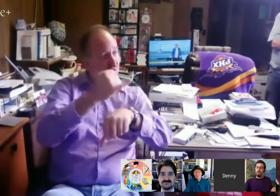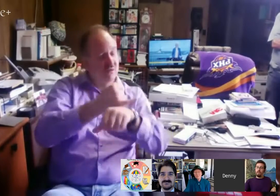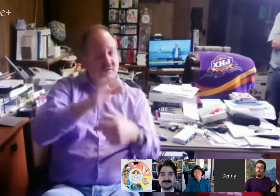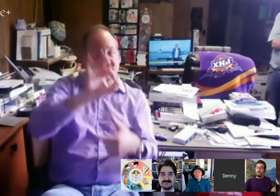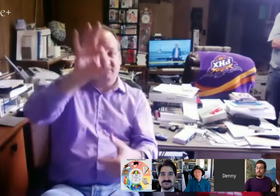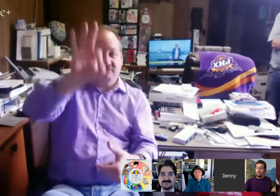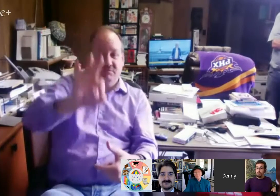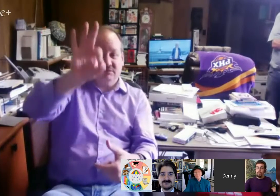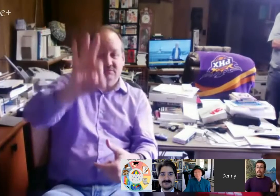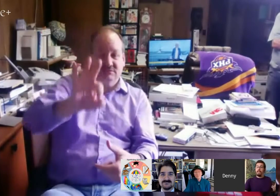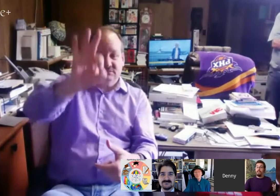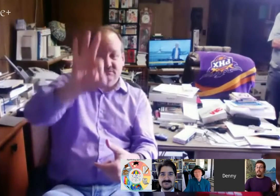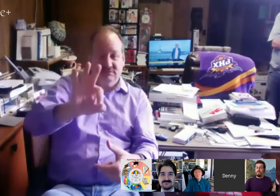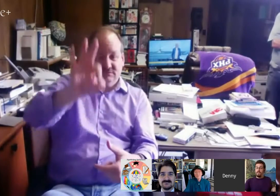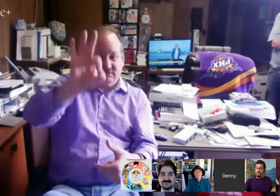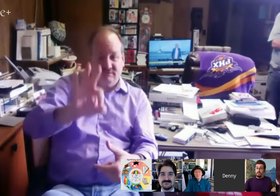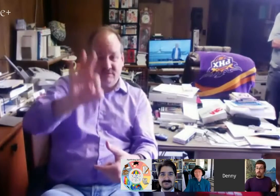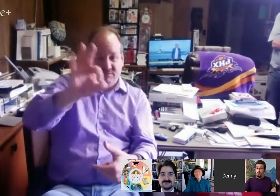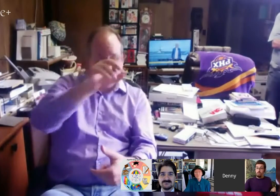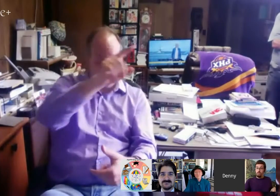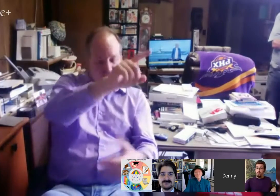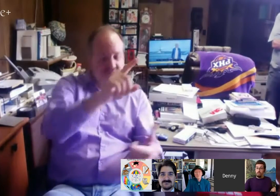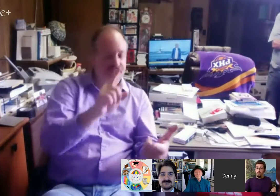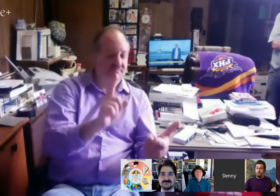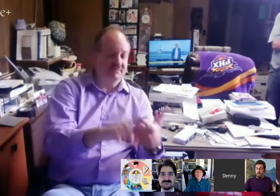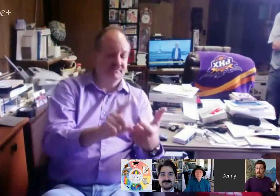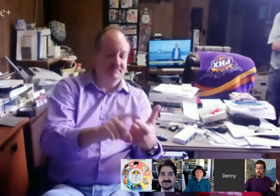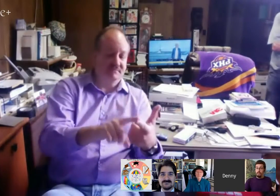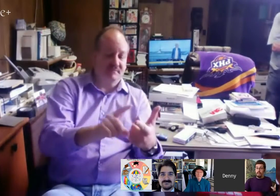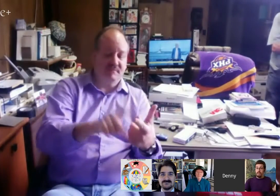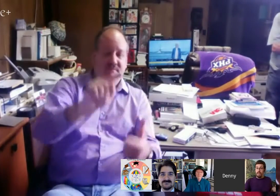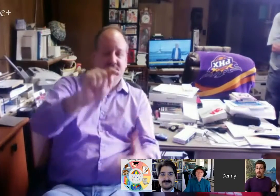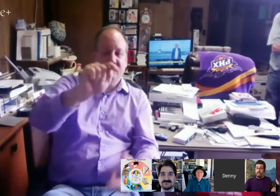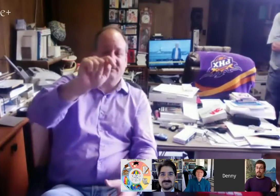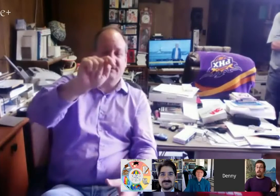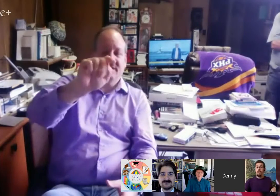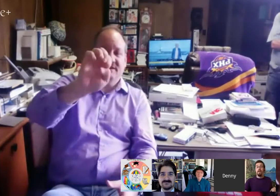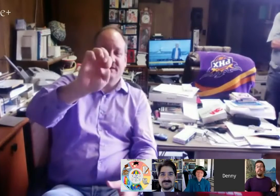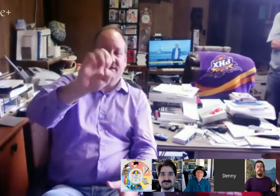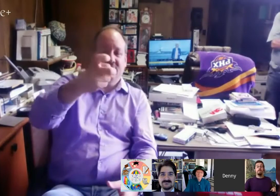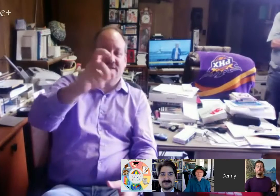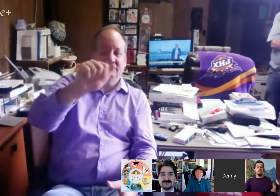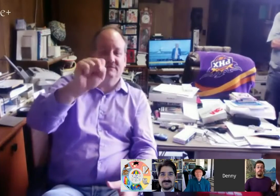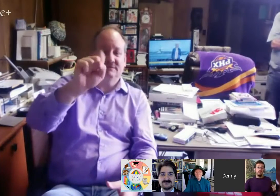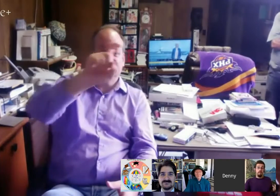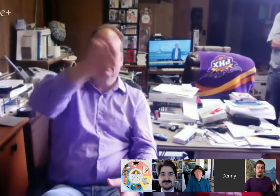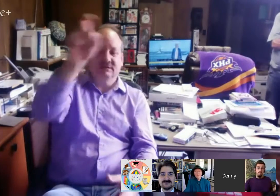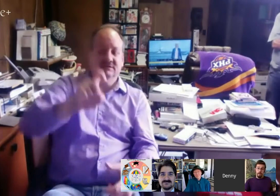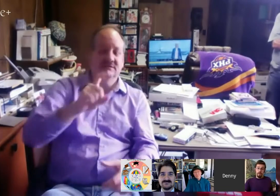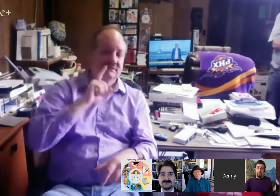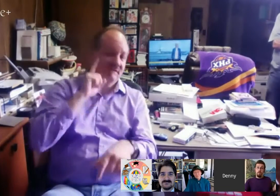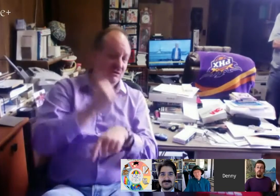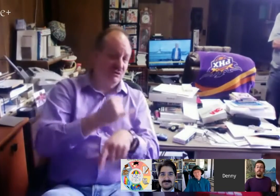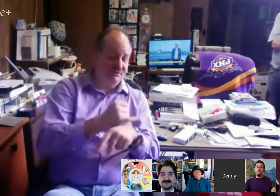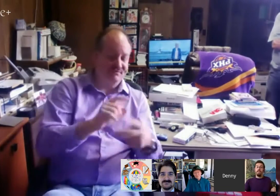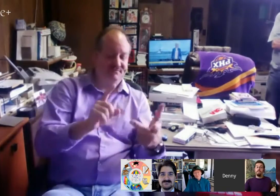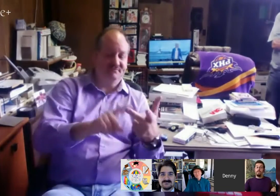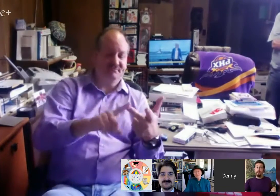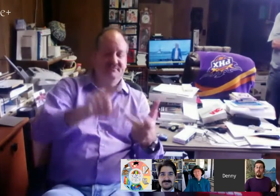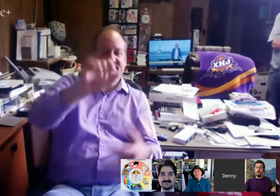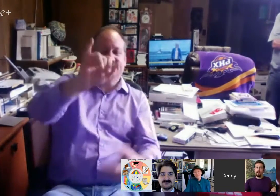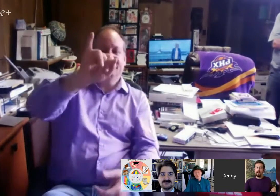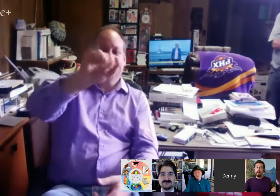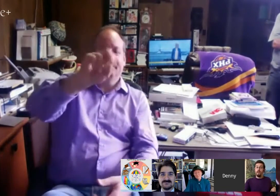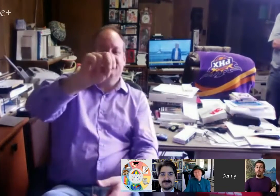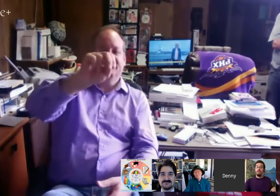that would be accepted to an innovative school for an innovative idea. There's the Fremont School for the